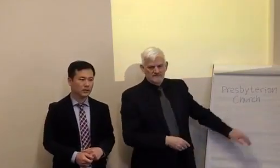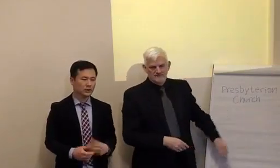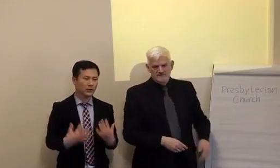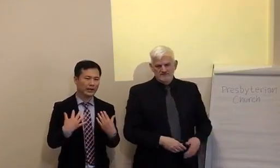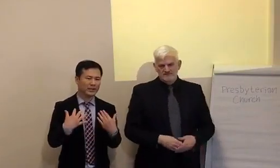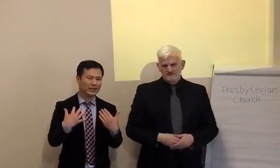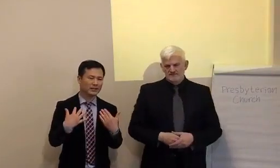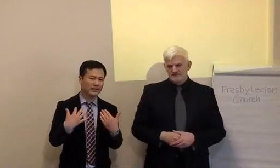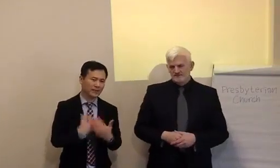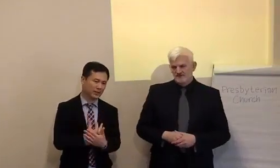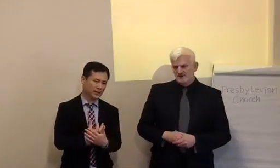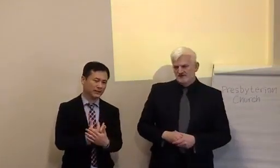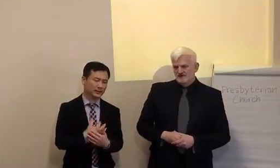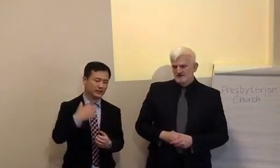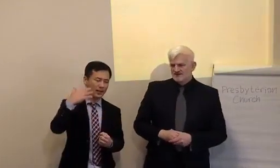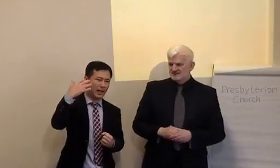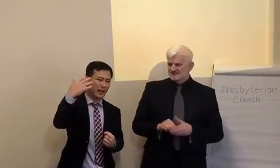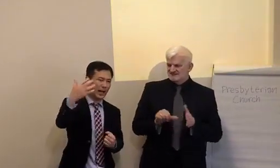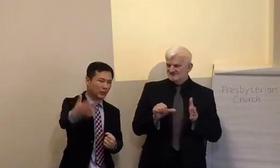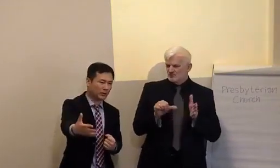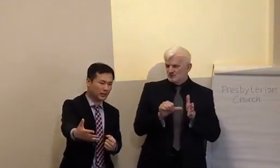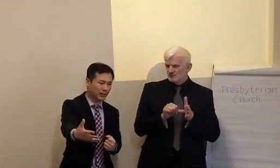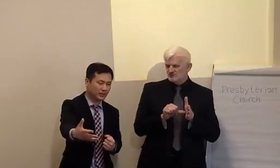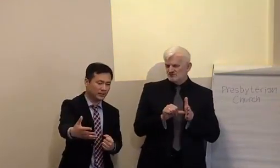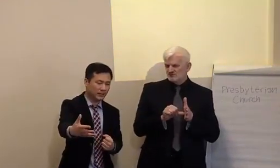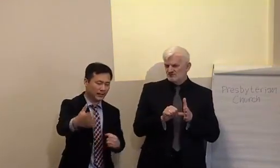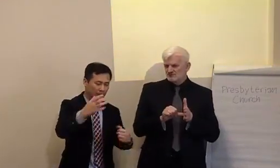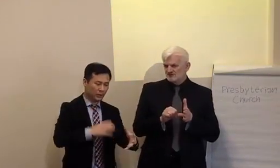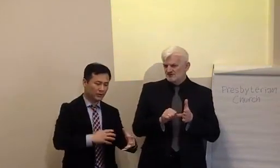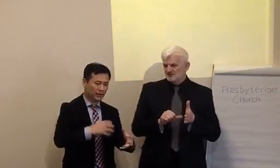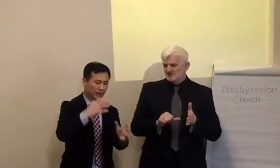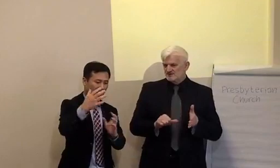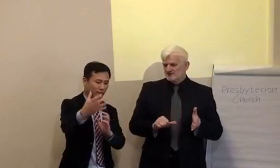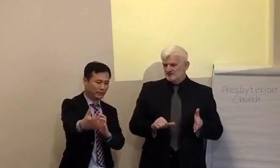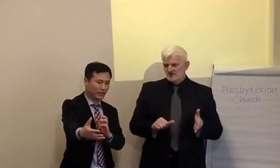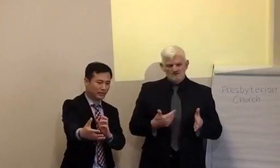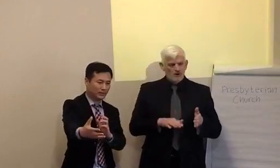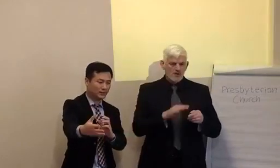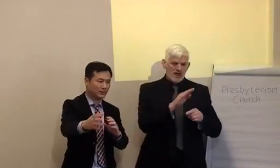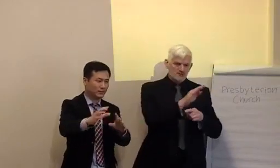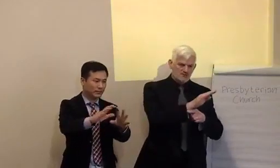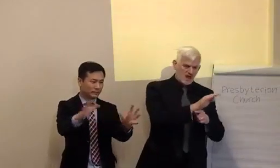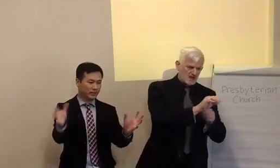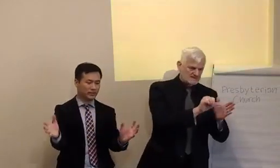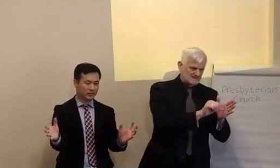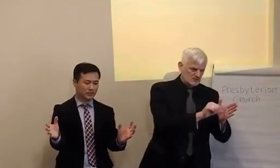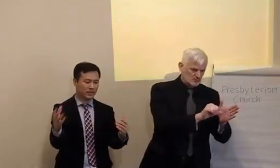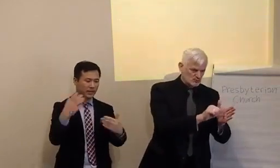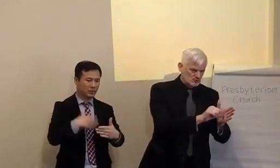So we had difficulties outwardly, inwardly. Outside Presbyterian church,